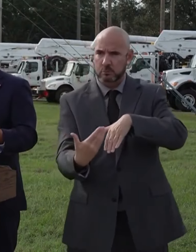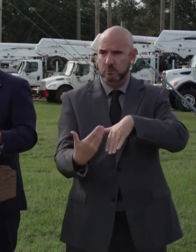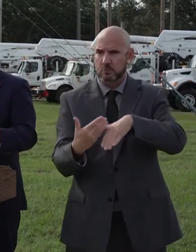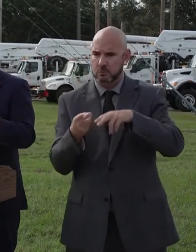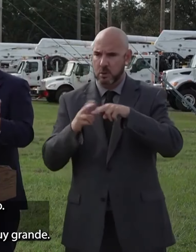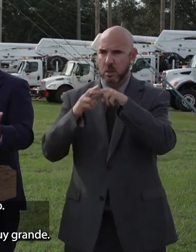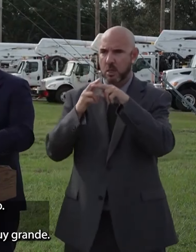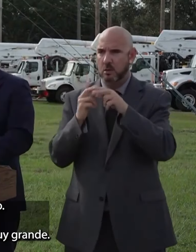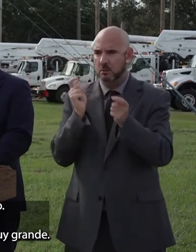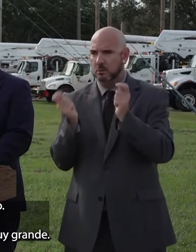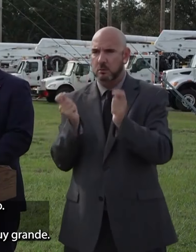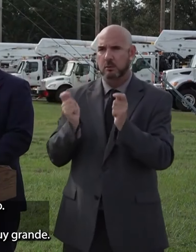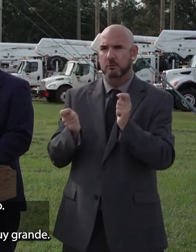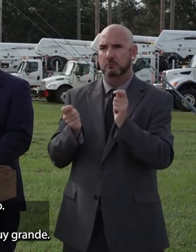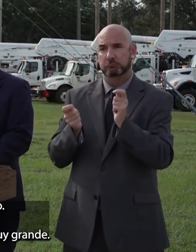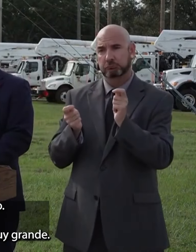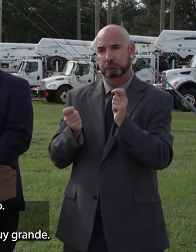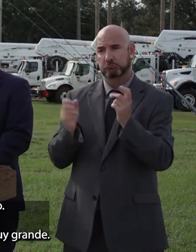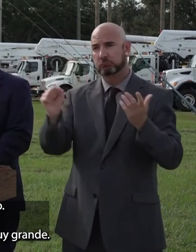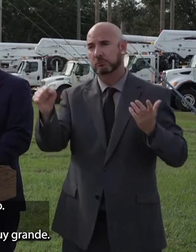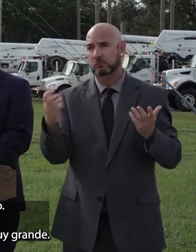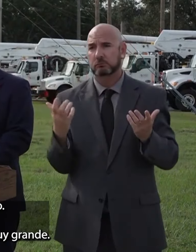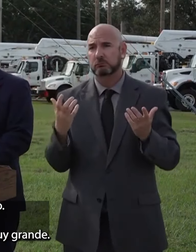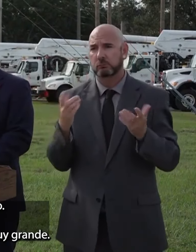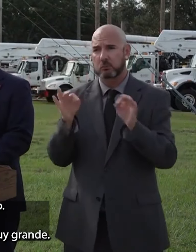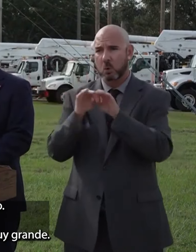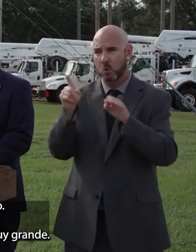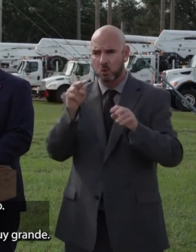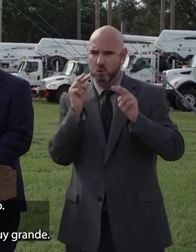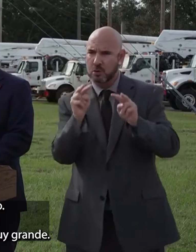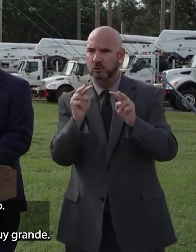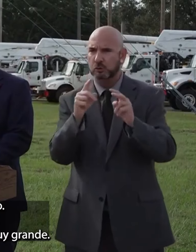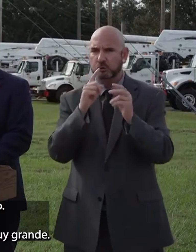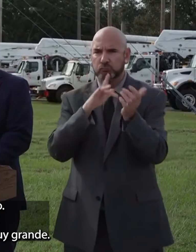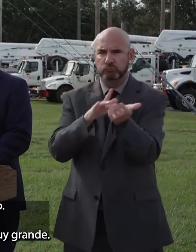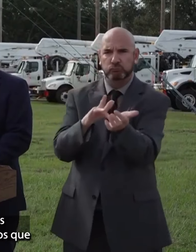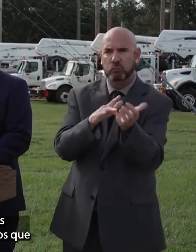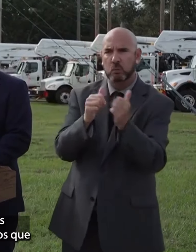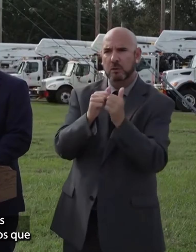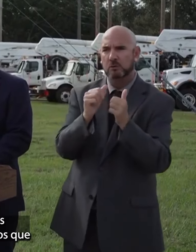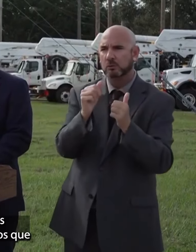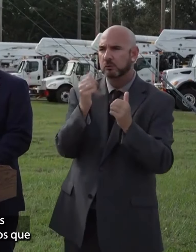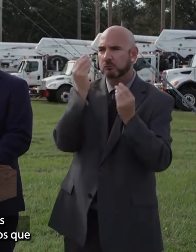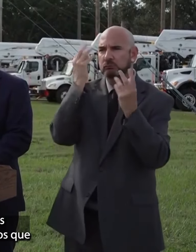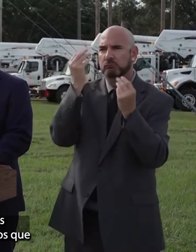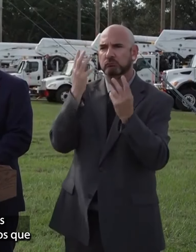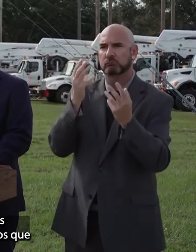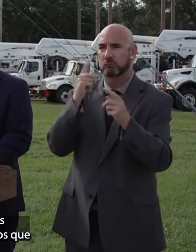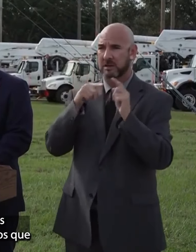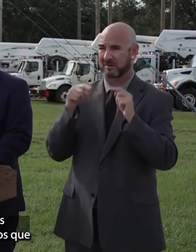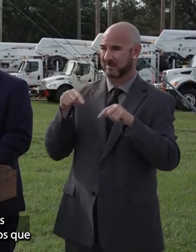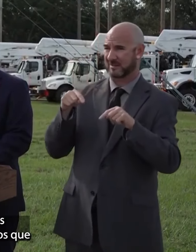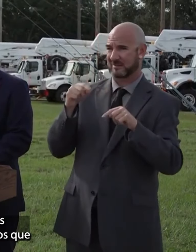fine, and you should look at that, but just understand this is a very big storm. You're gonna have impacts that are